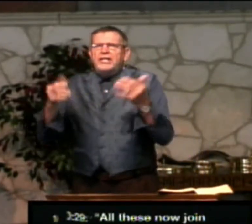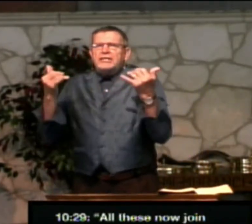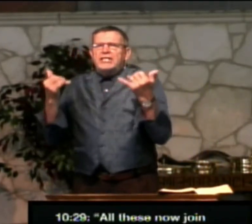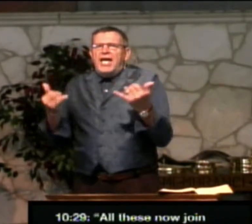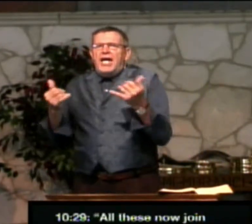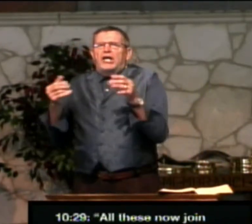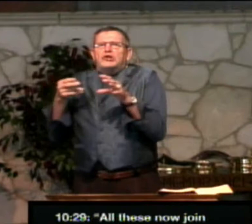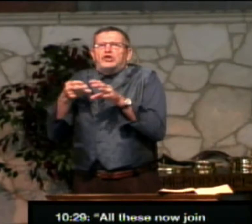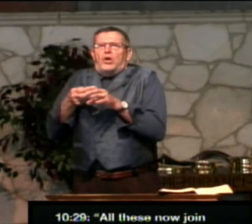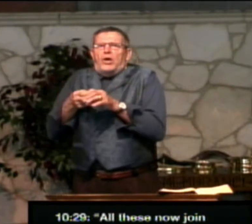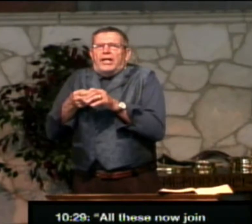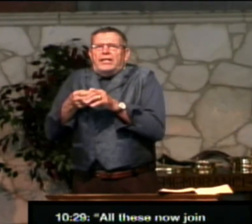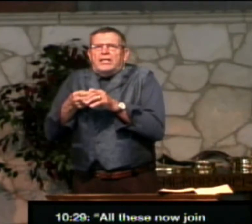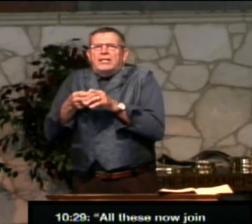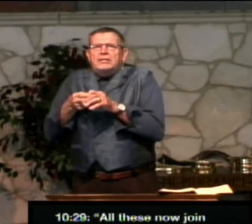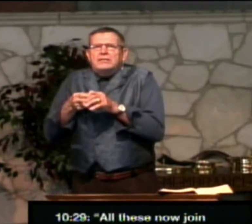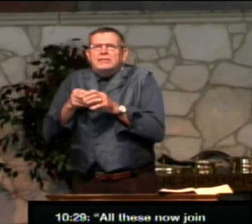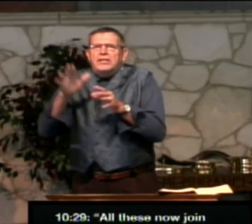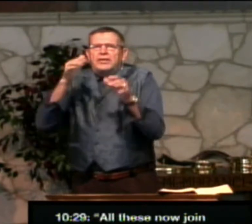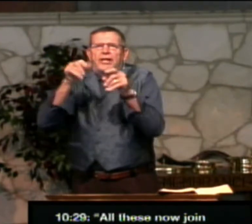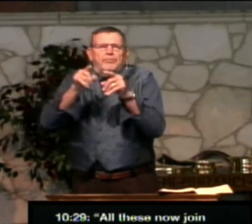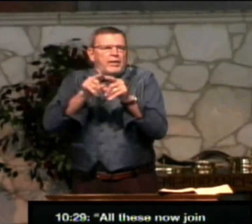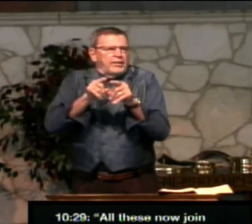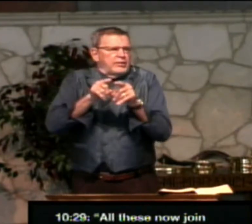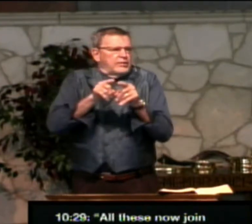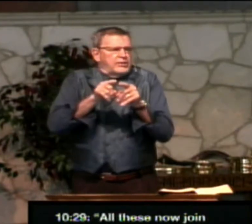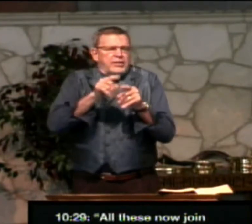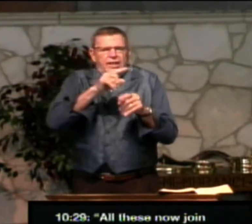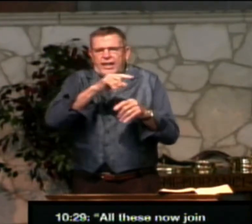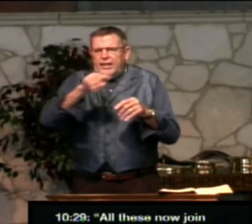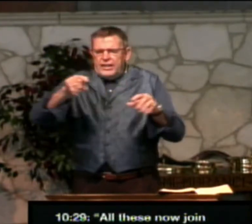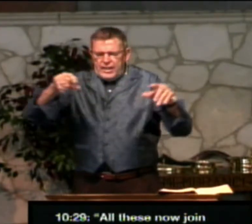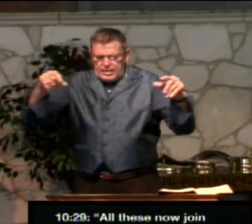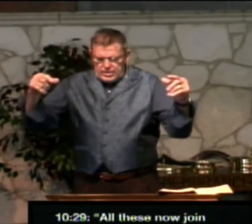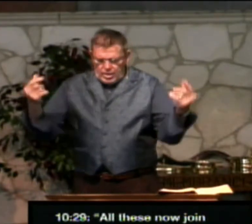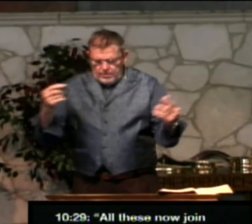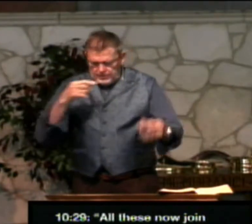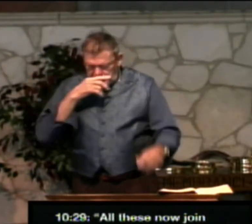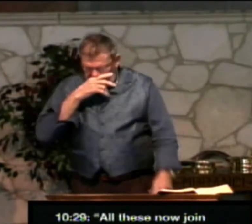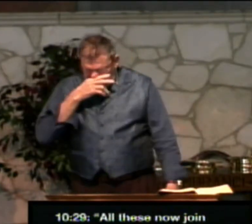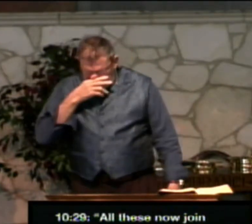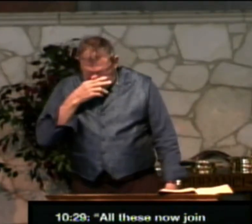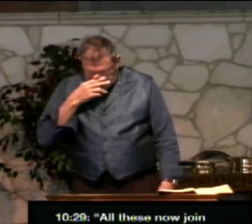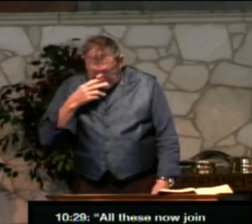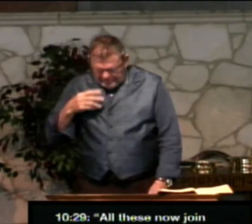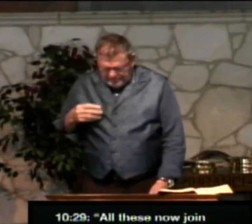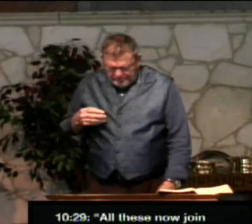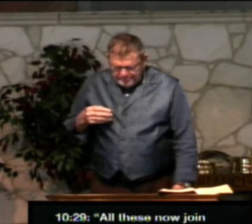"All these now joined their brothers and the nobles,